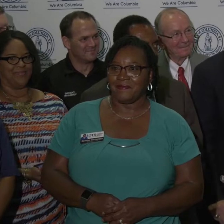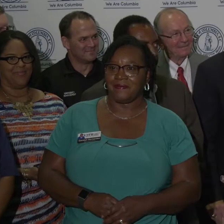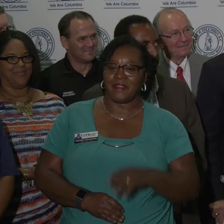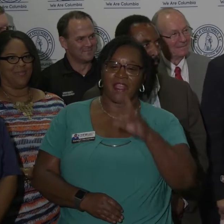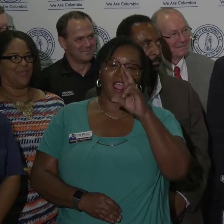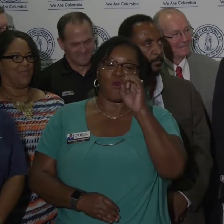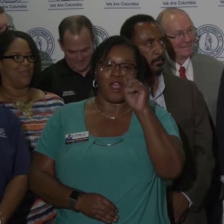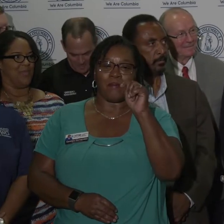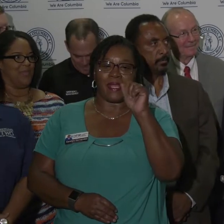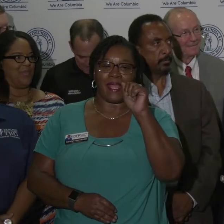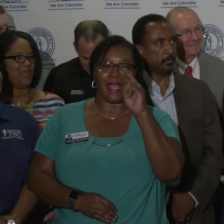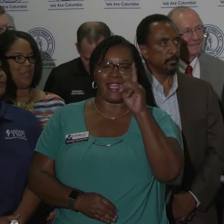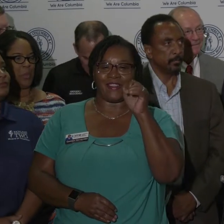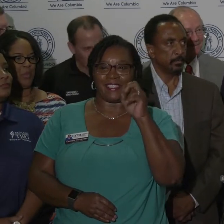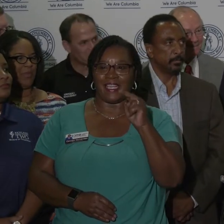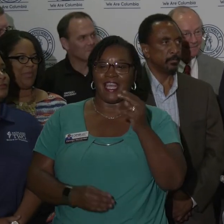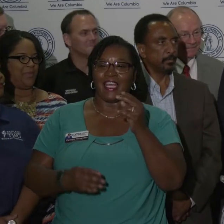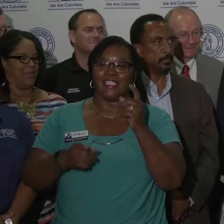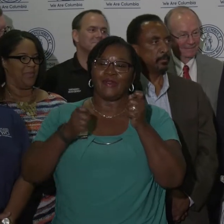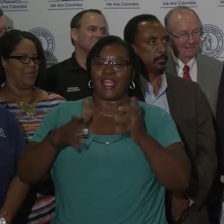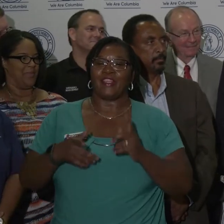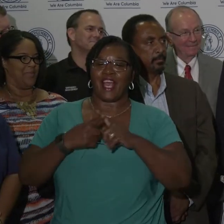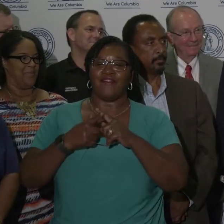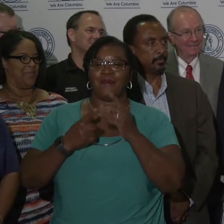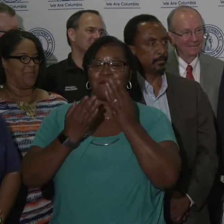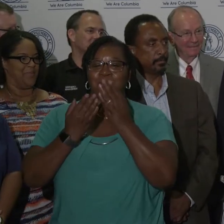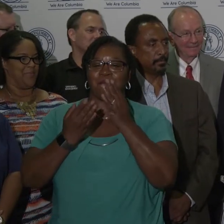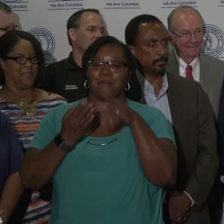Robert Anderson, Director of Public Works.